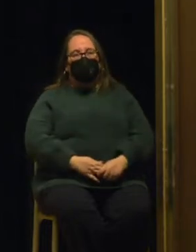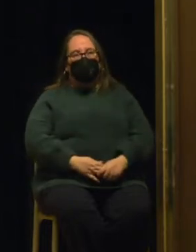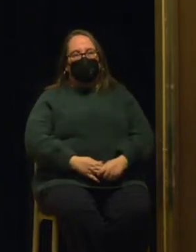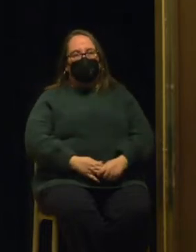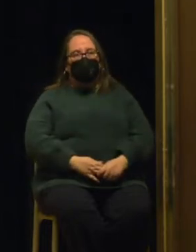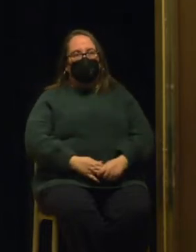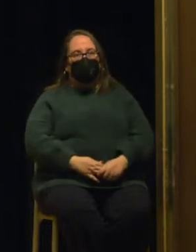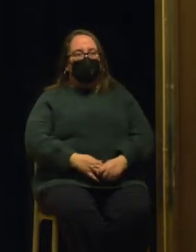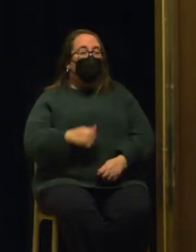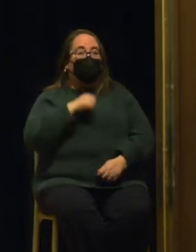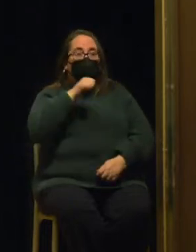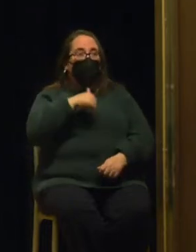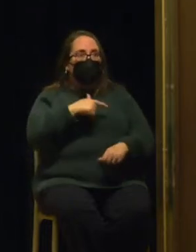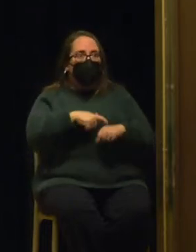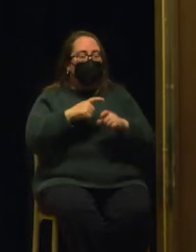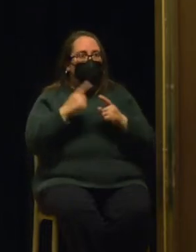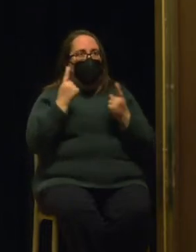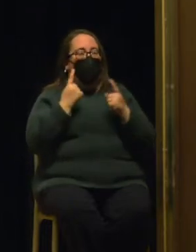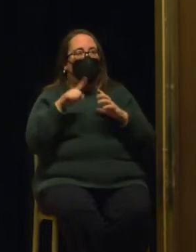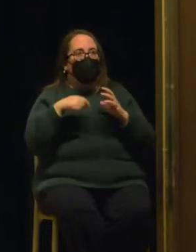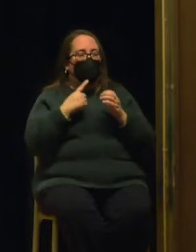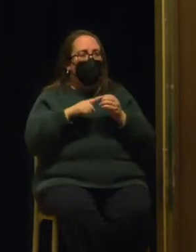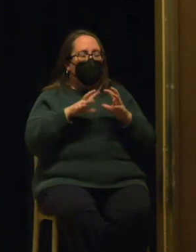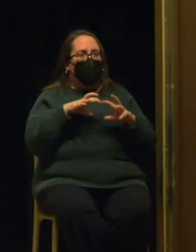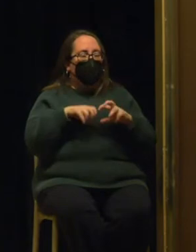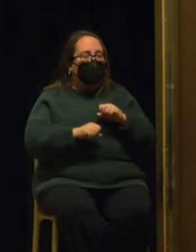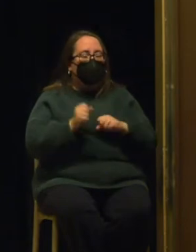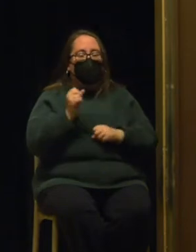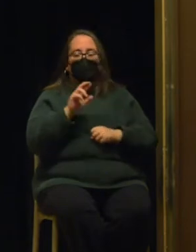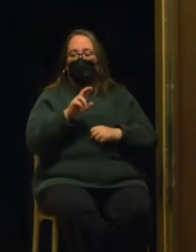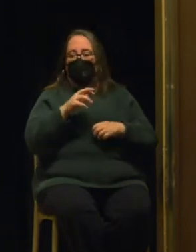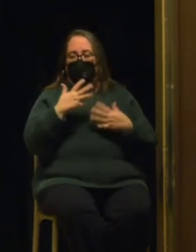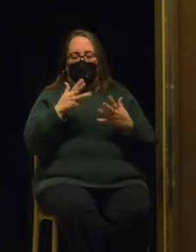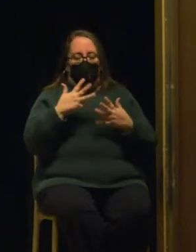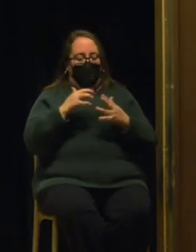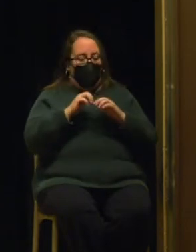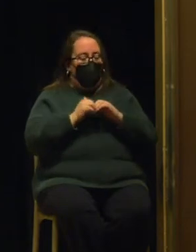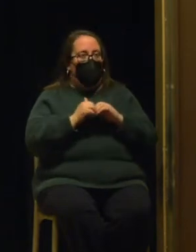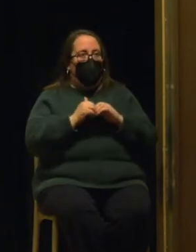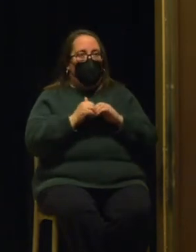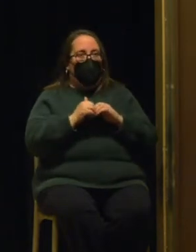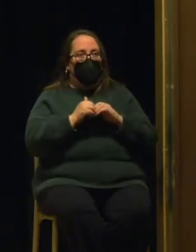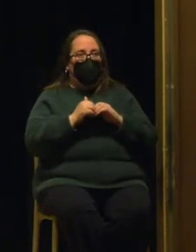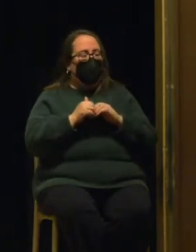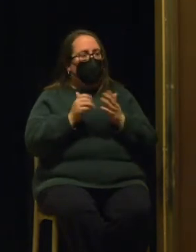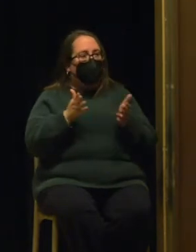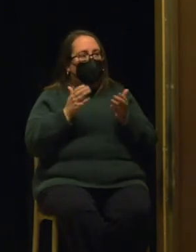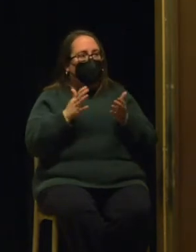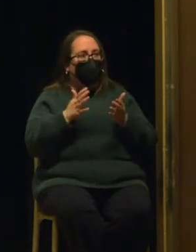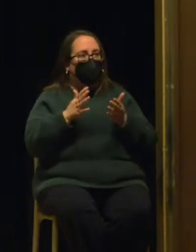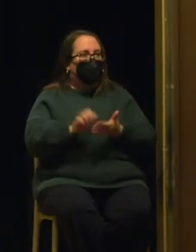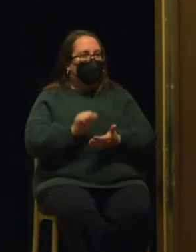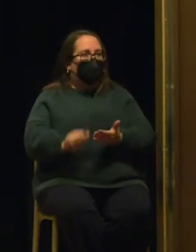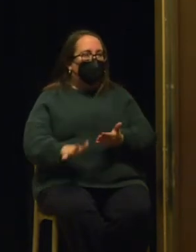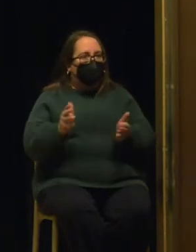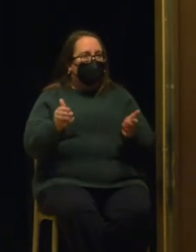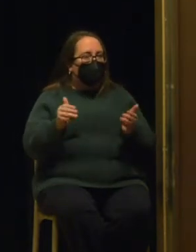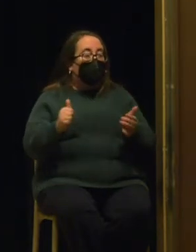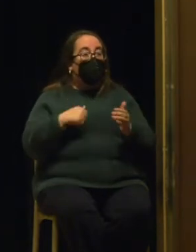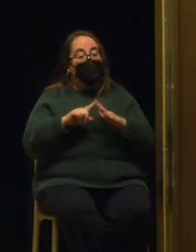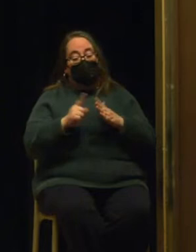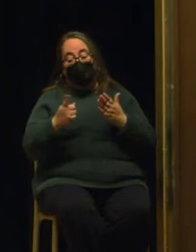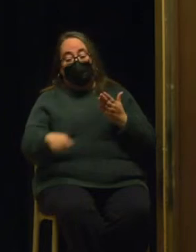But I didn't even have time to think about grieving or, you know, how I just like, gotta go. Yeah. You know, I start next